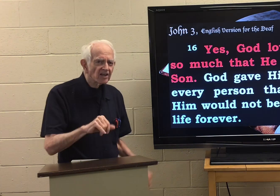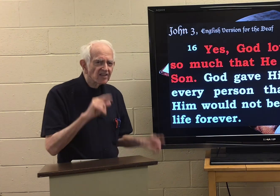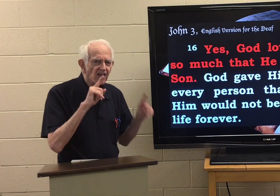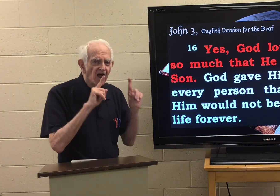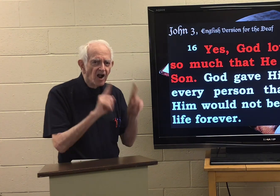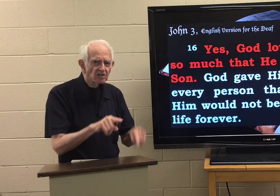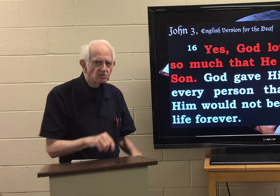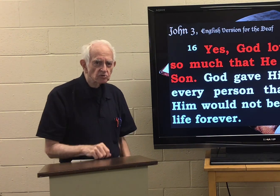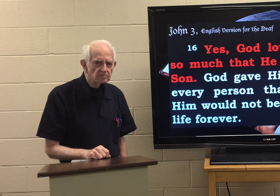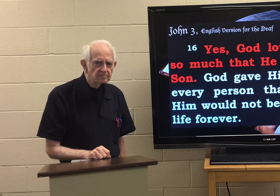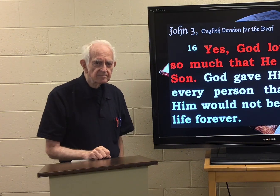This is the answer.